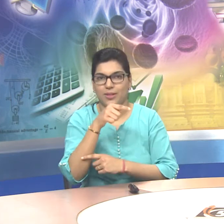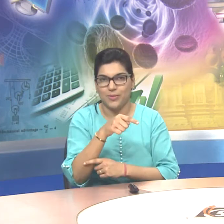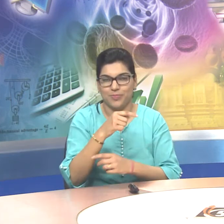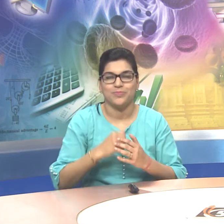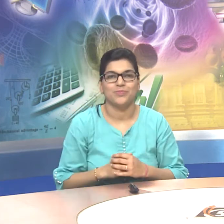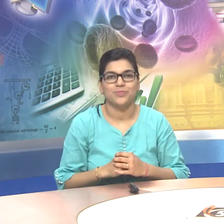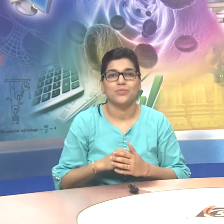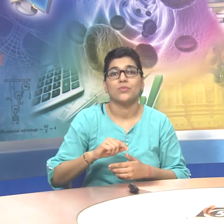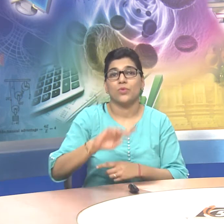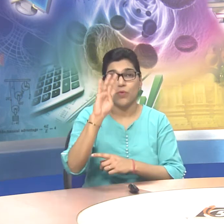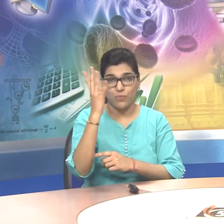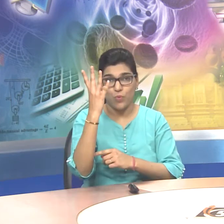Fourth word is